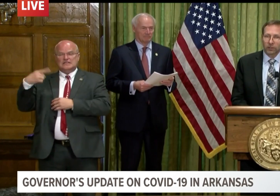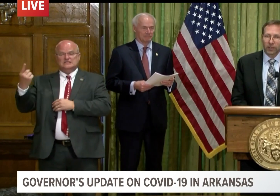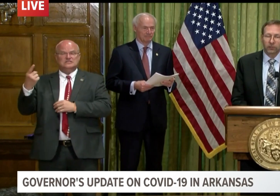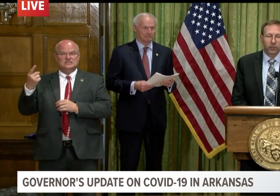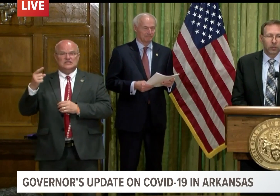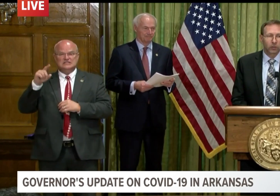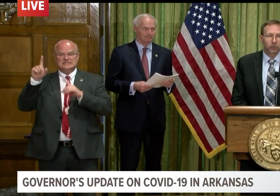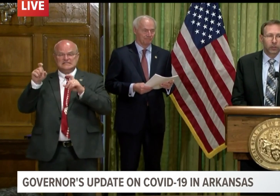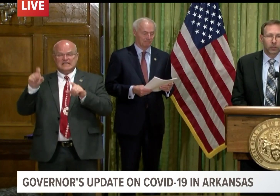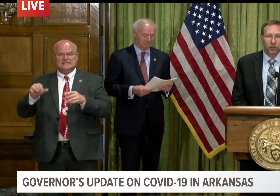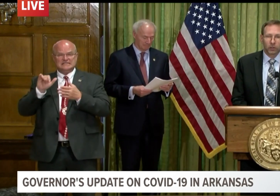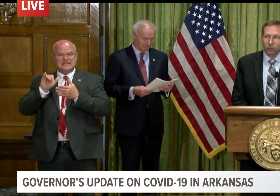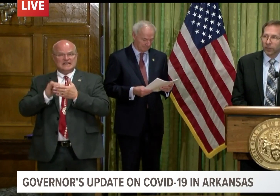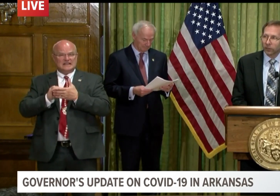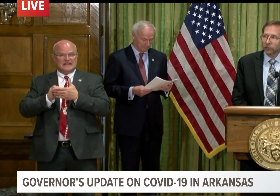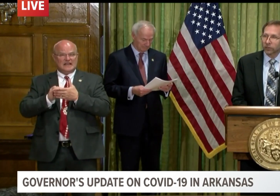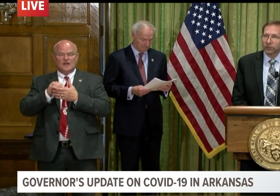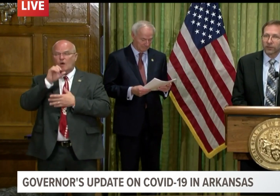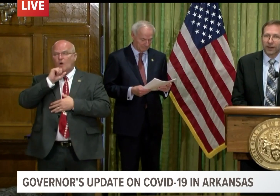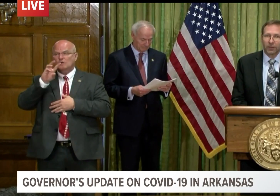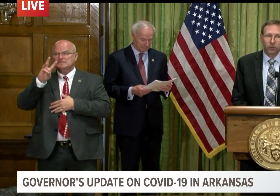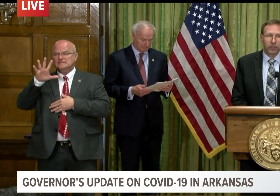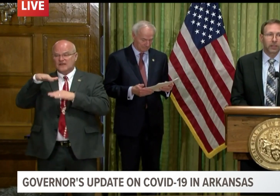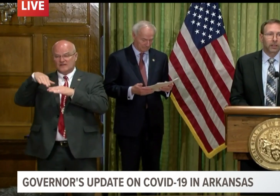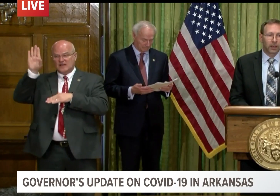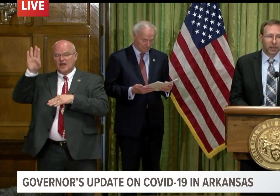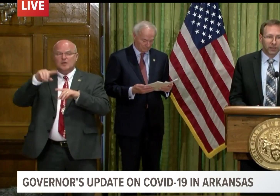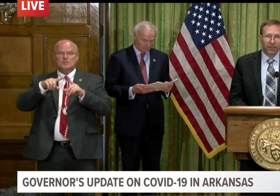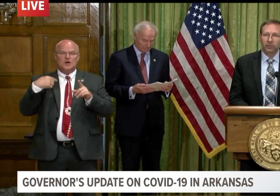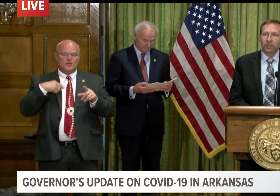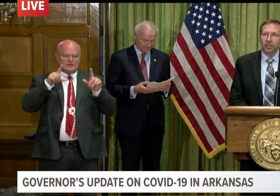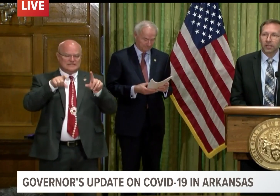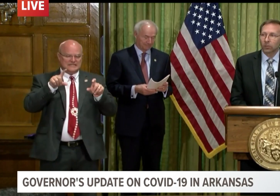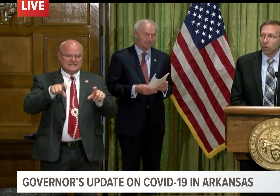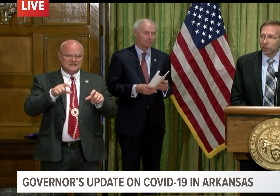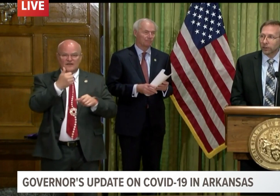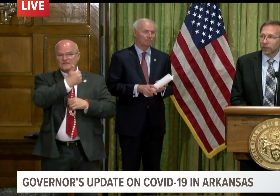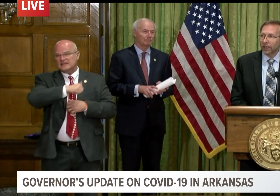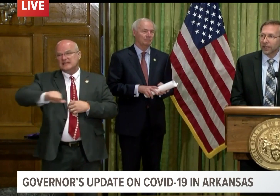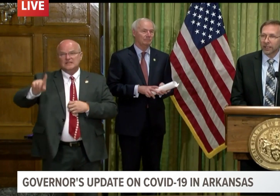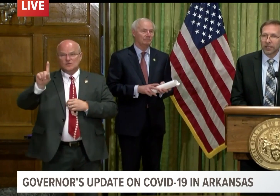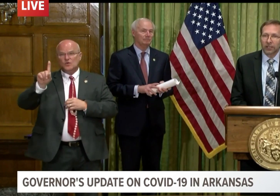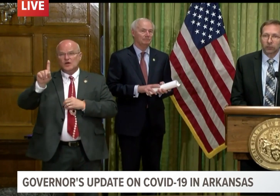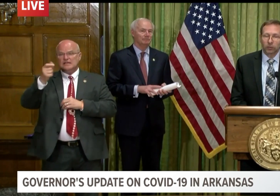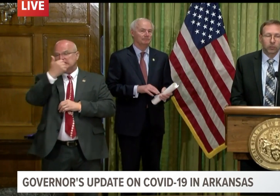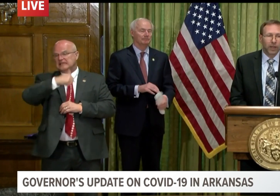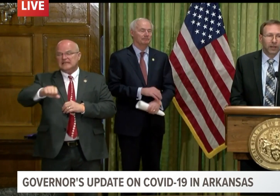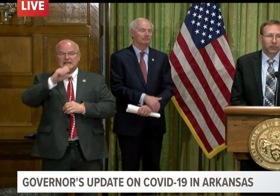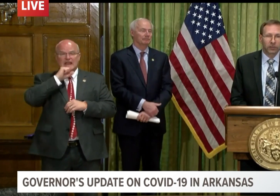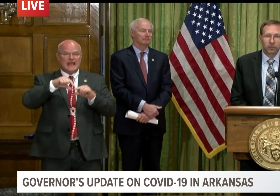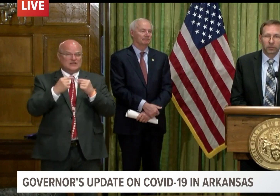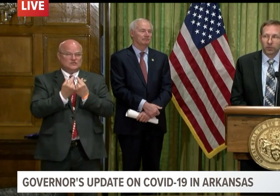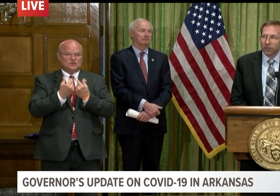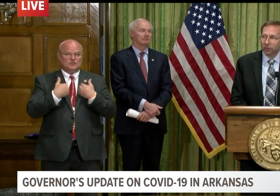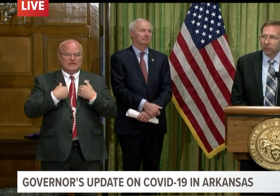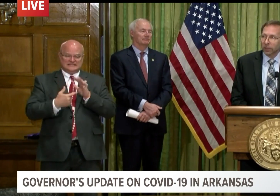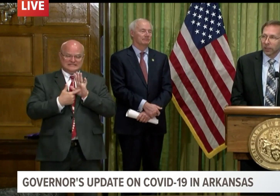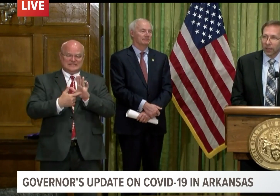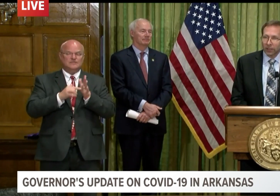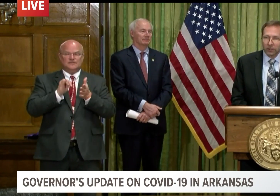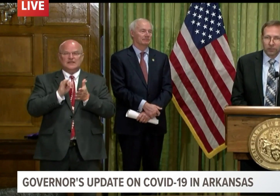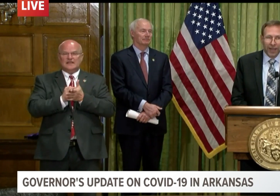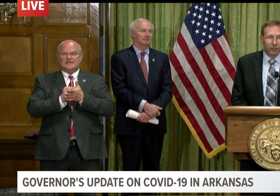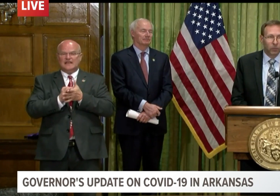just testing those greater than 65, that we test anyone in any age group who has symptoms that